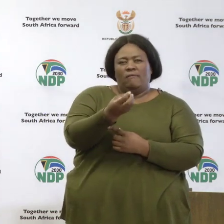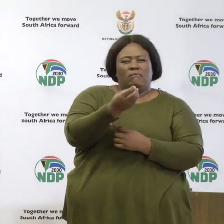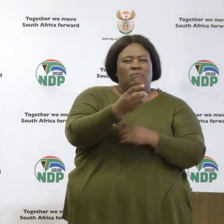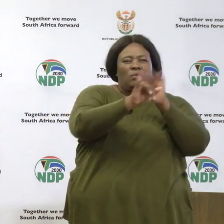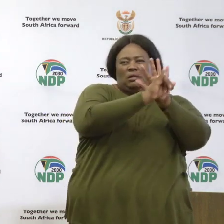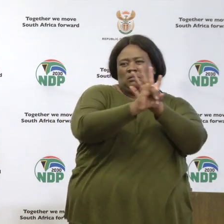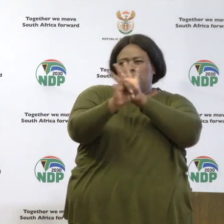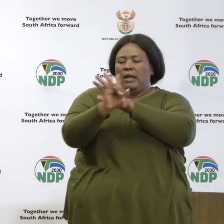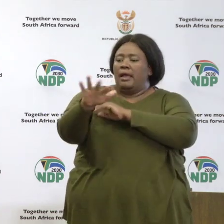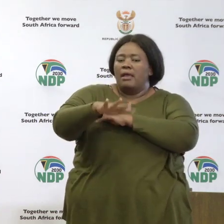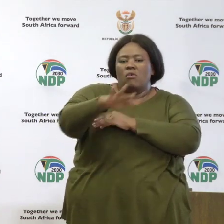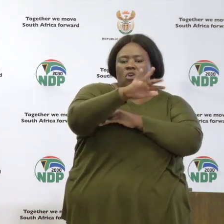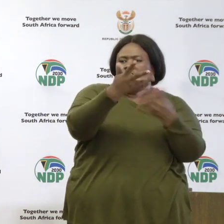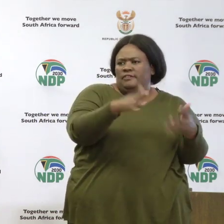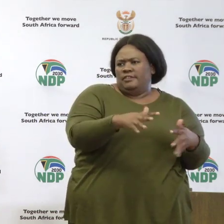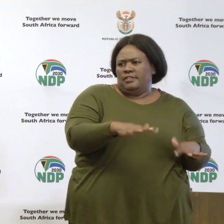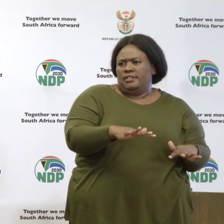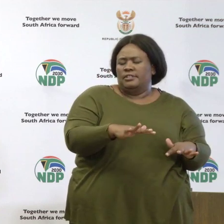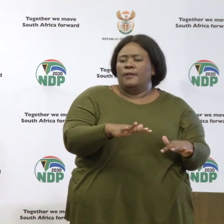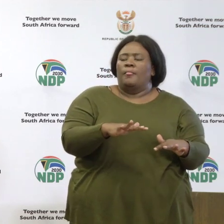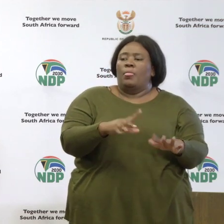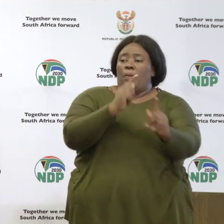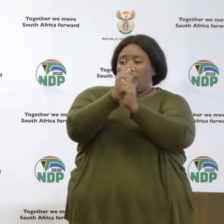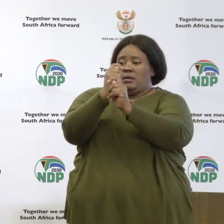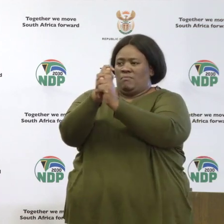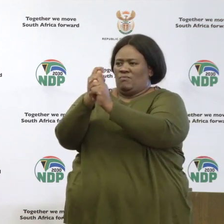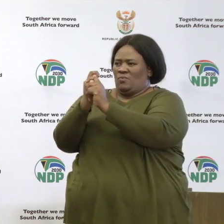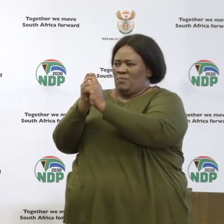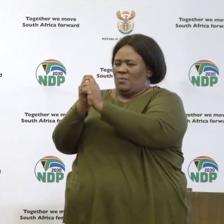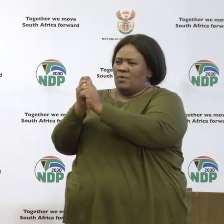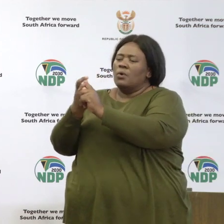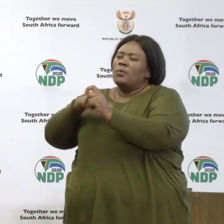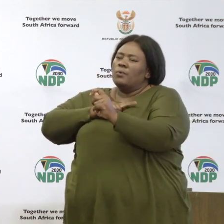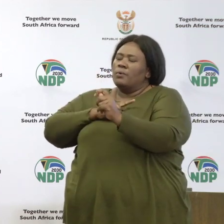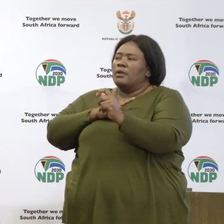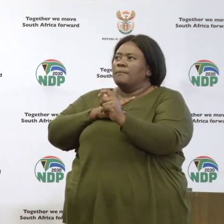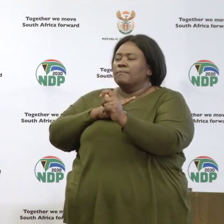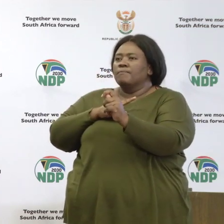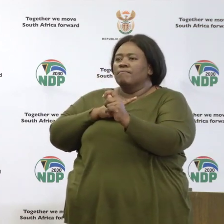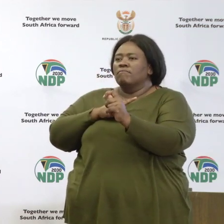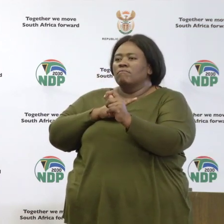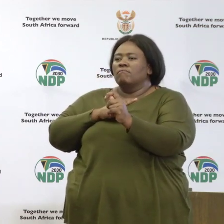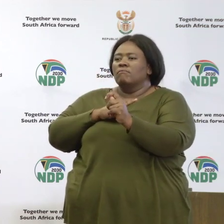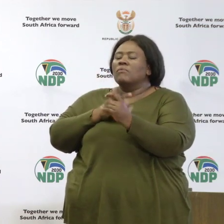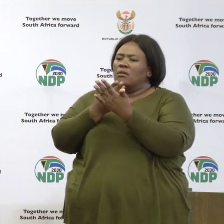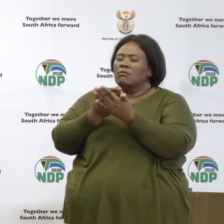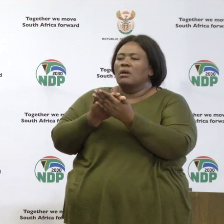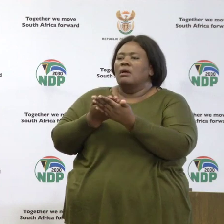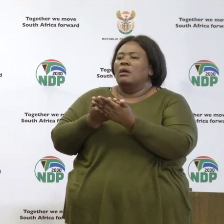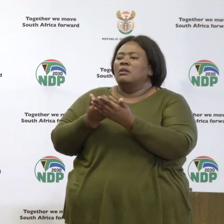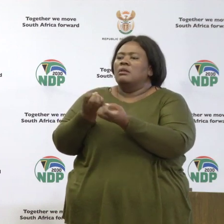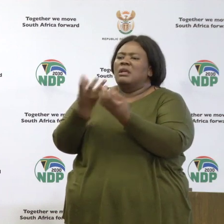those areas in human settlements where we will be able to provide them